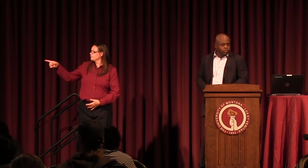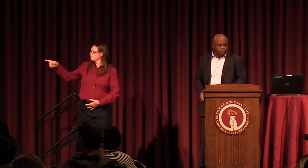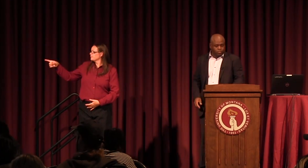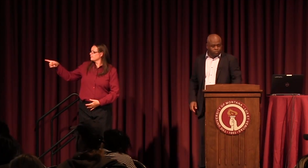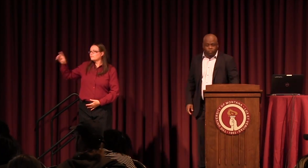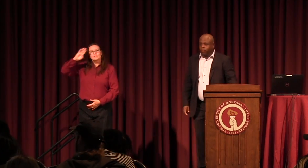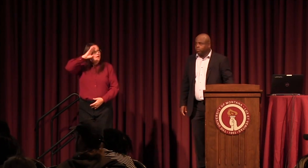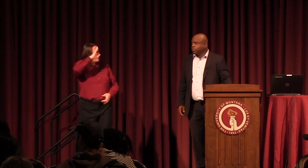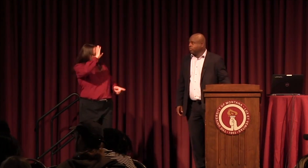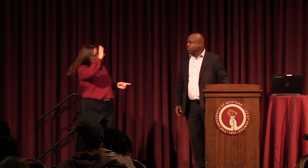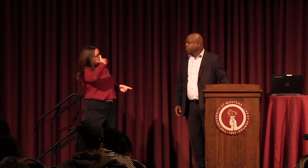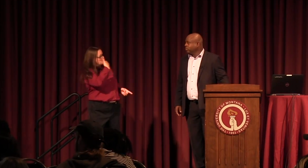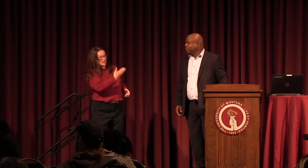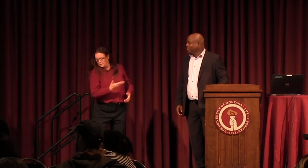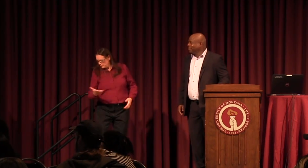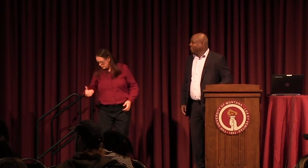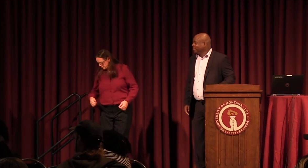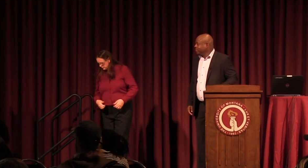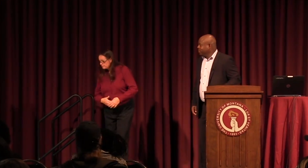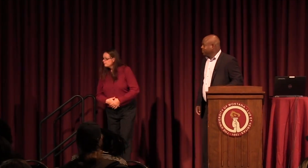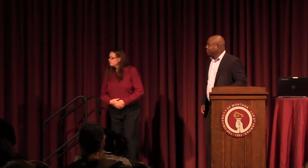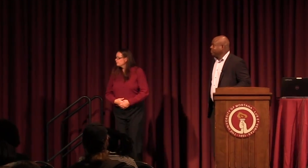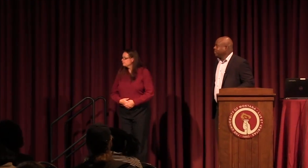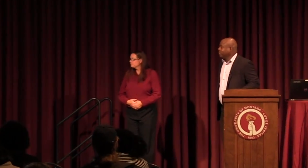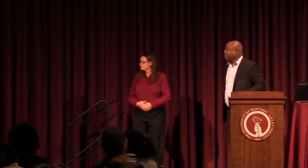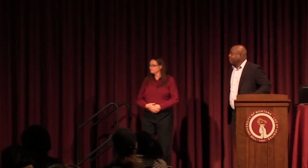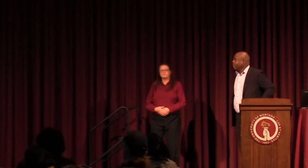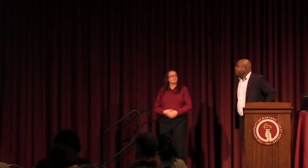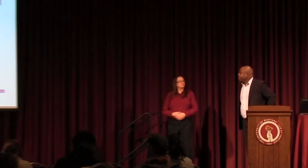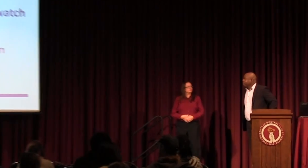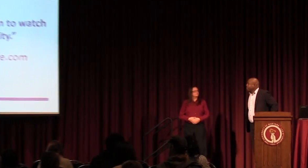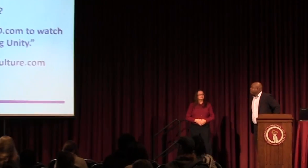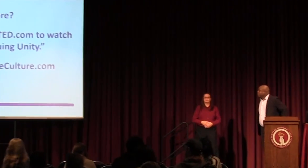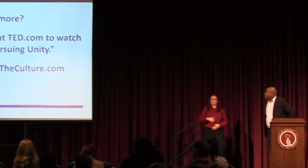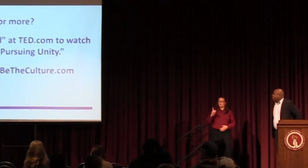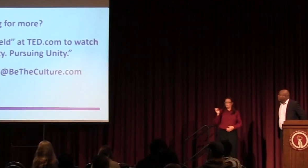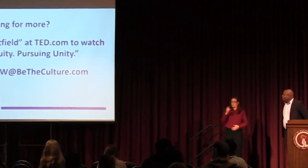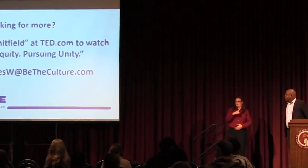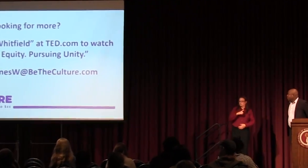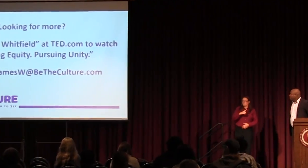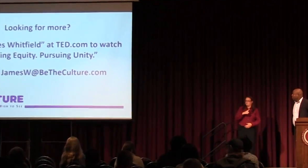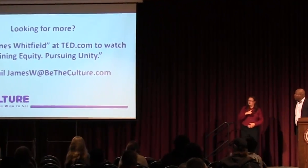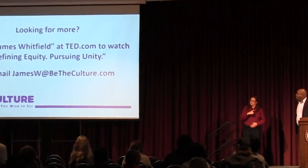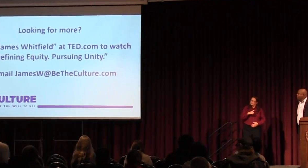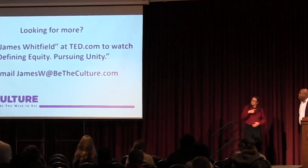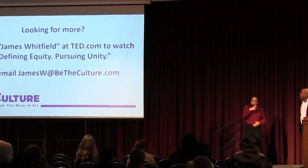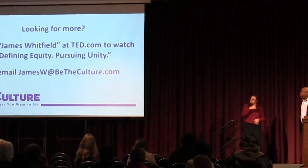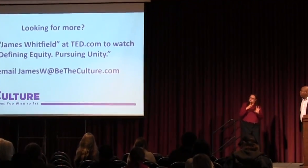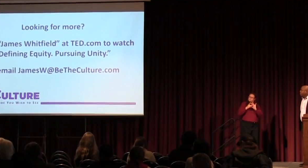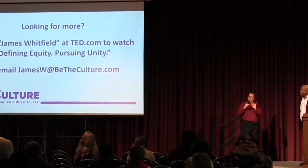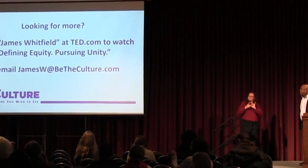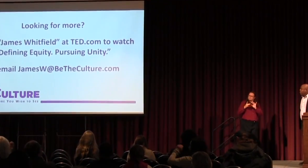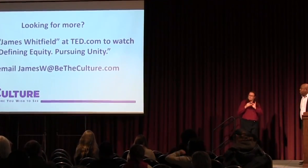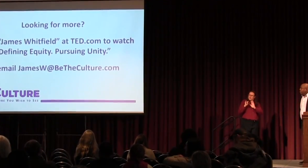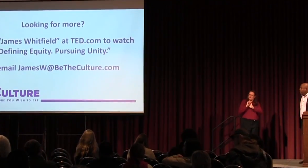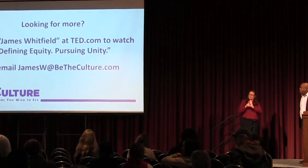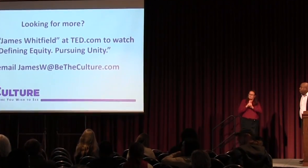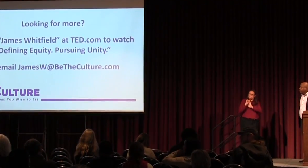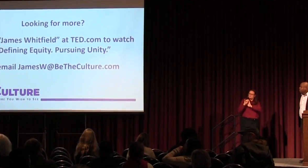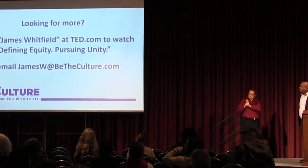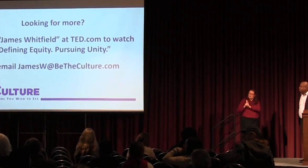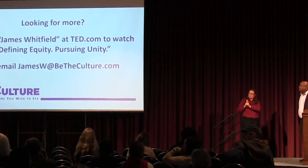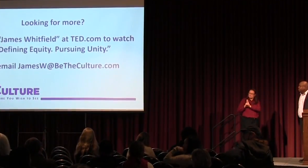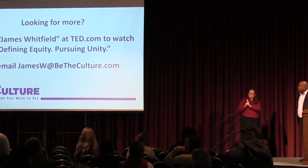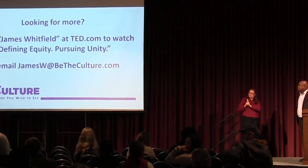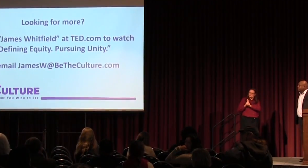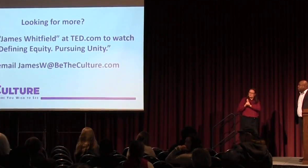Hi, thanks a lot for coming and speaking. I've got a question. So you're talking about identities like